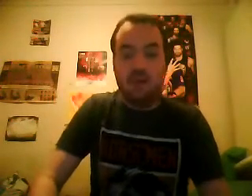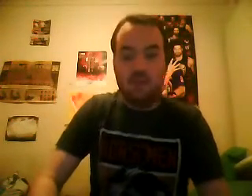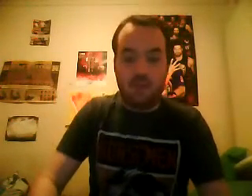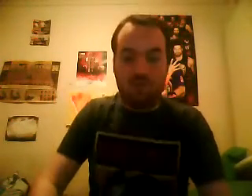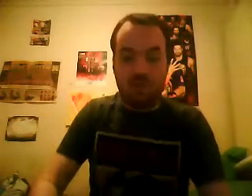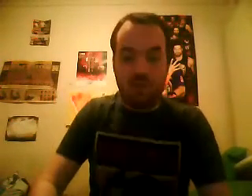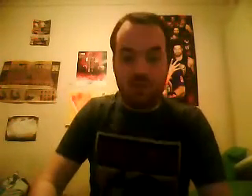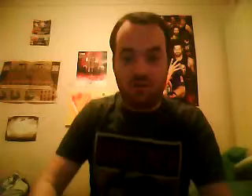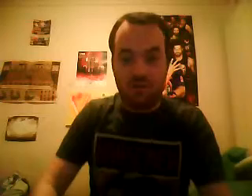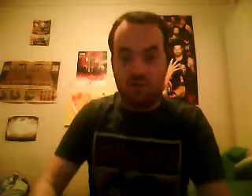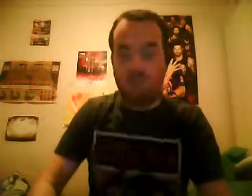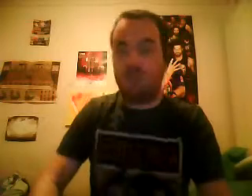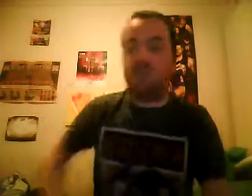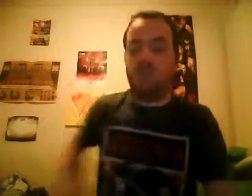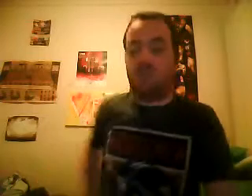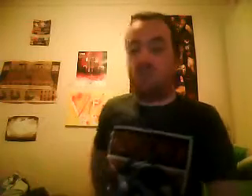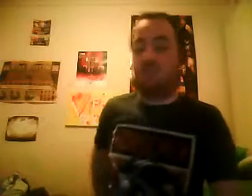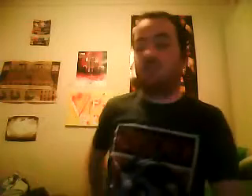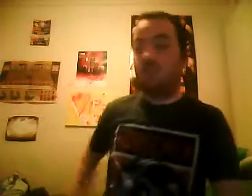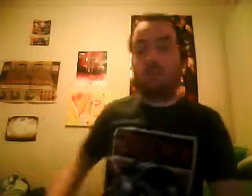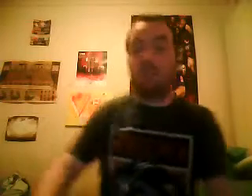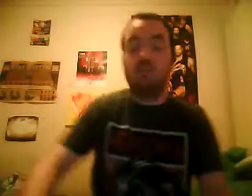her. She's just so adorable.